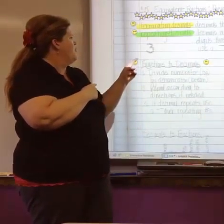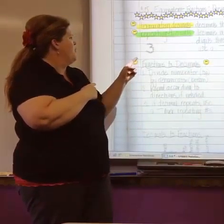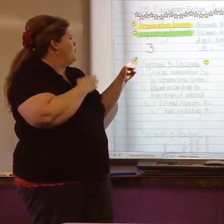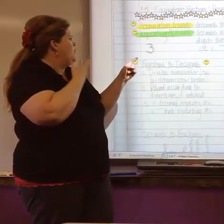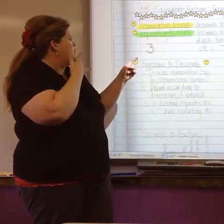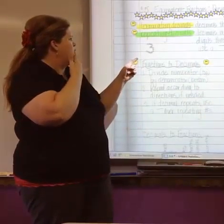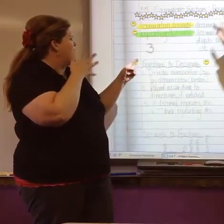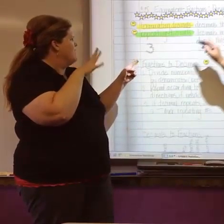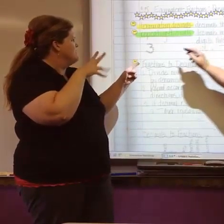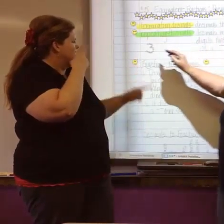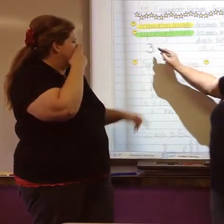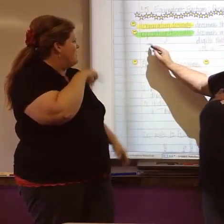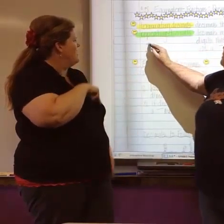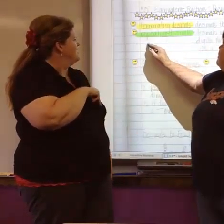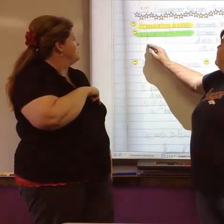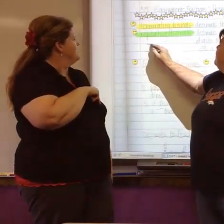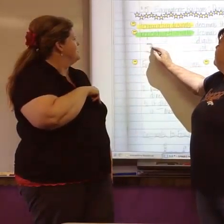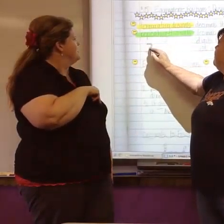kind of fun.